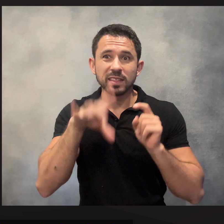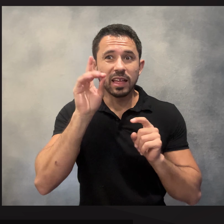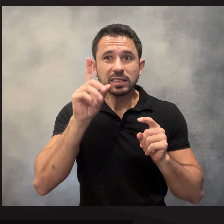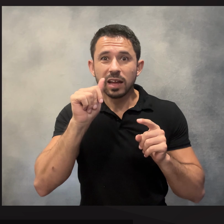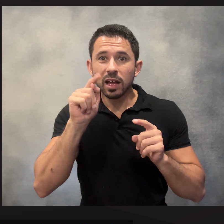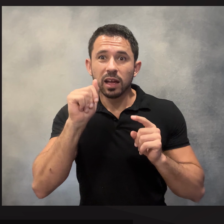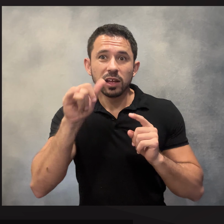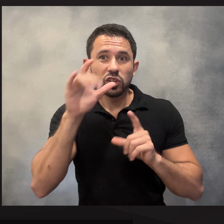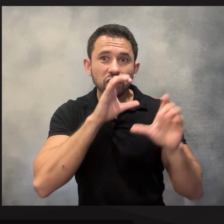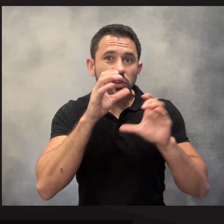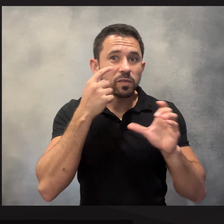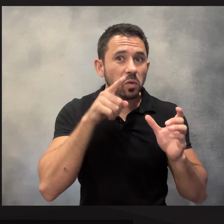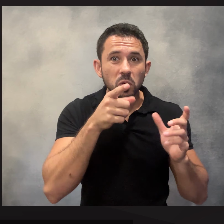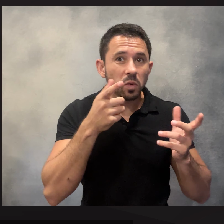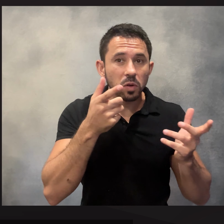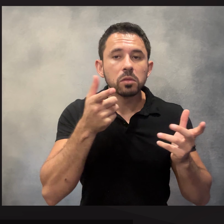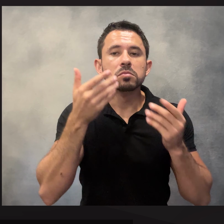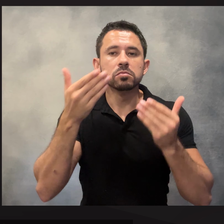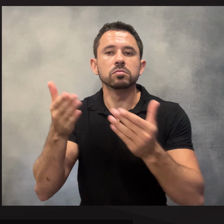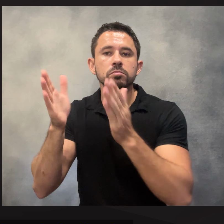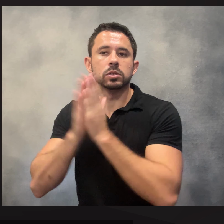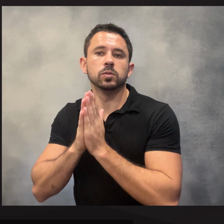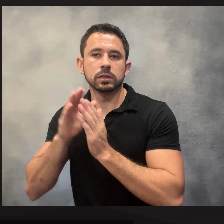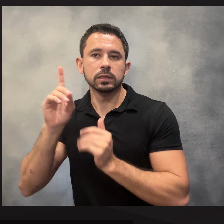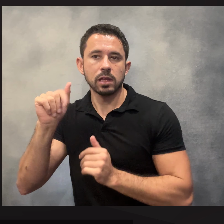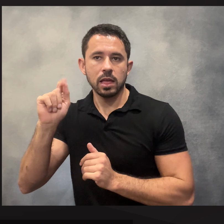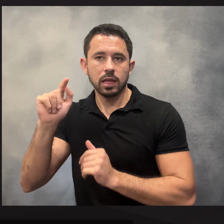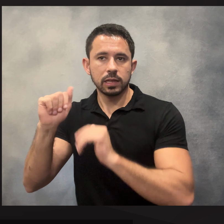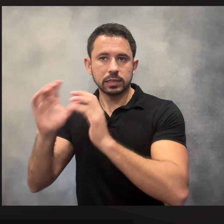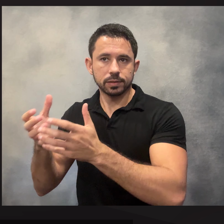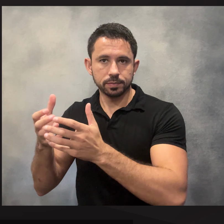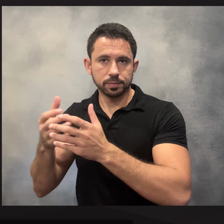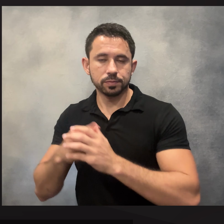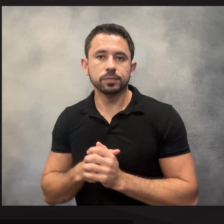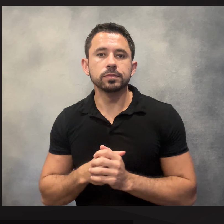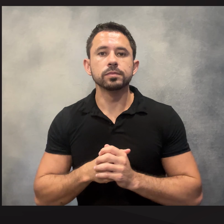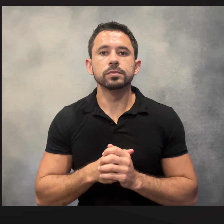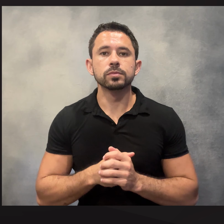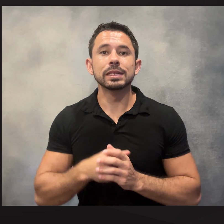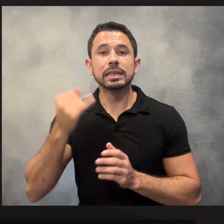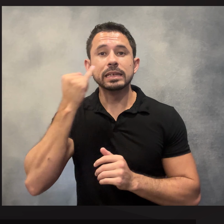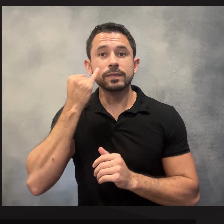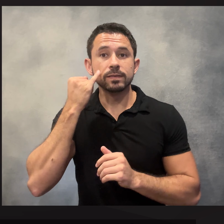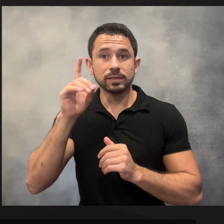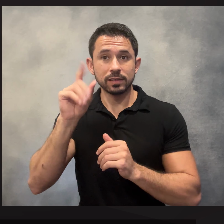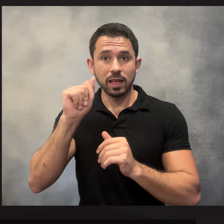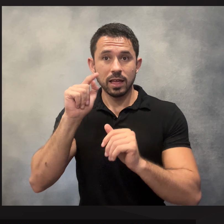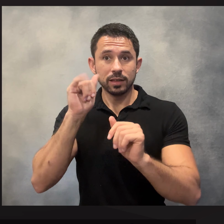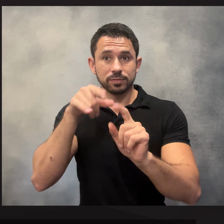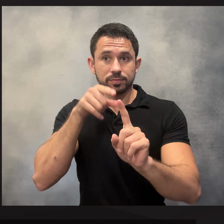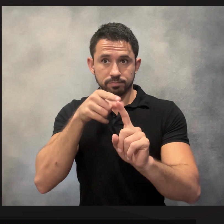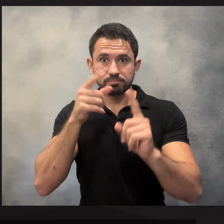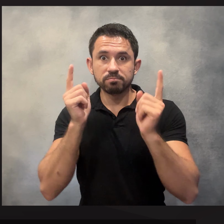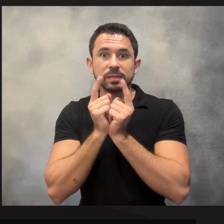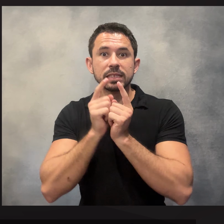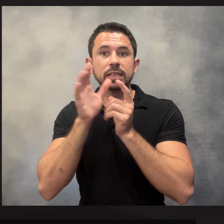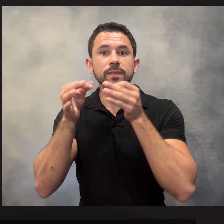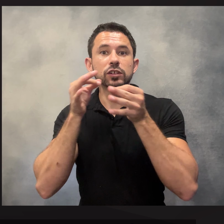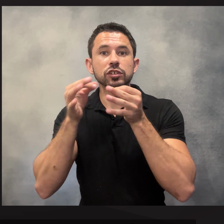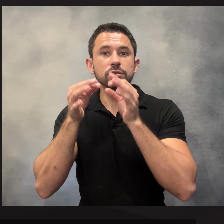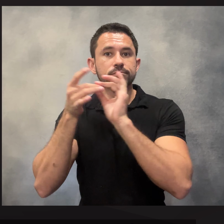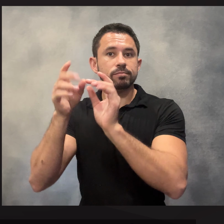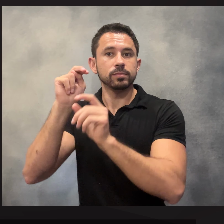for, you can request a data set. If there's data that meets the definition of New York City